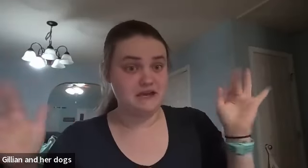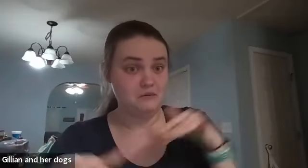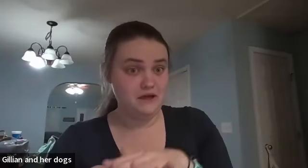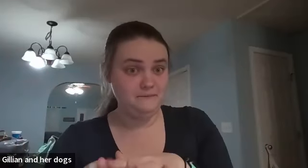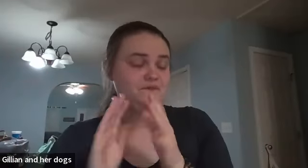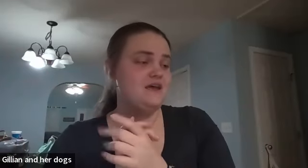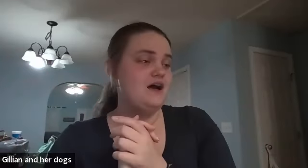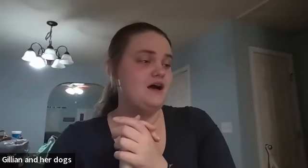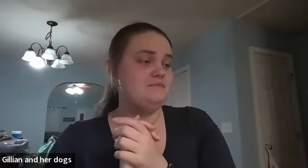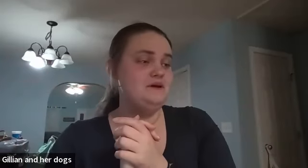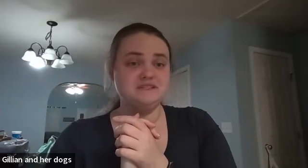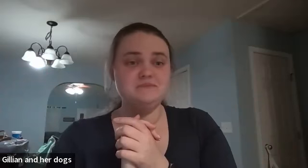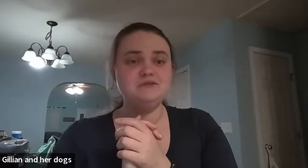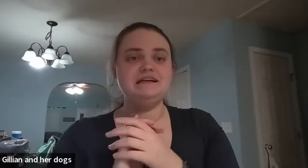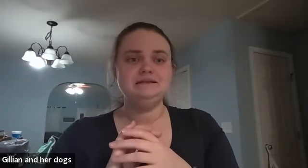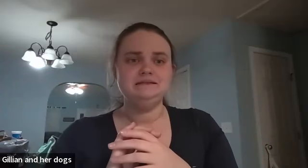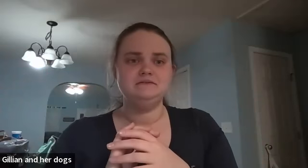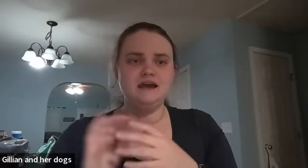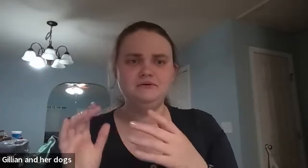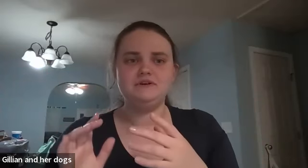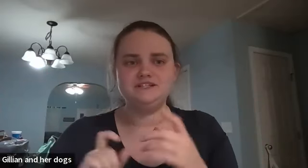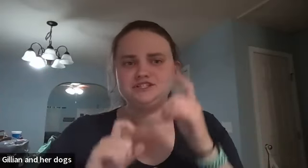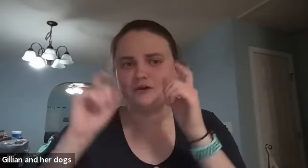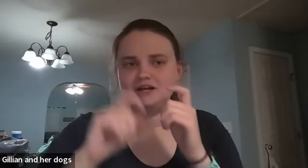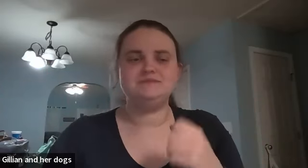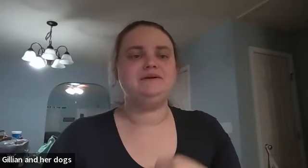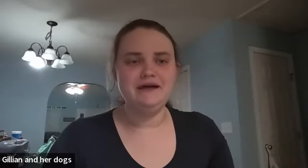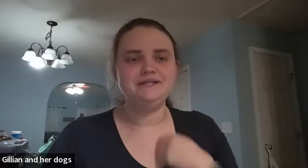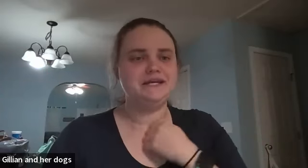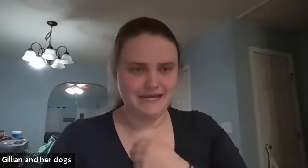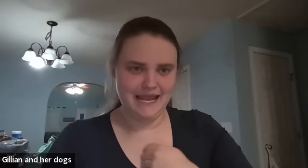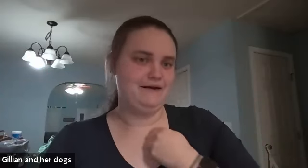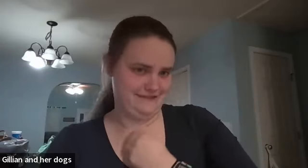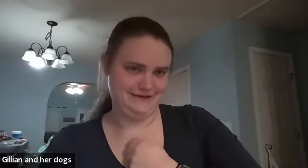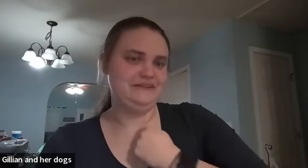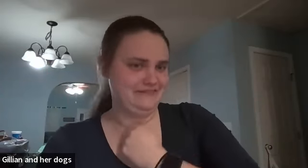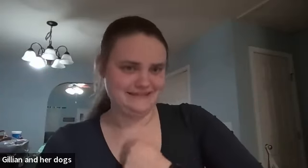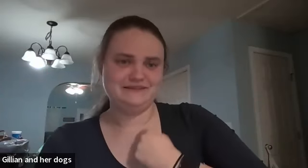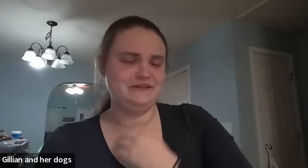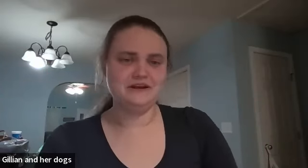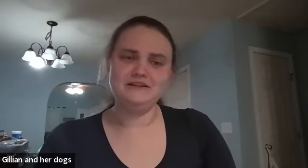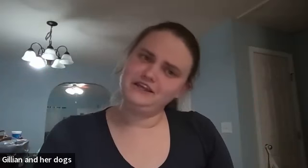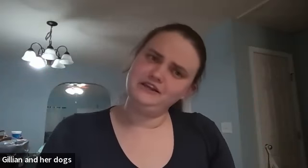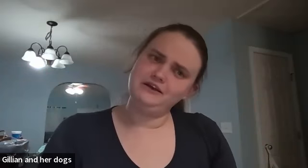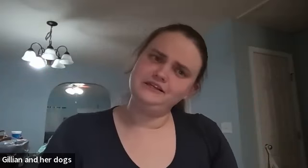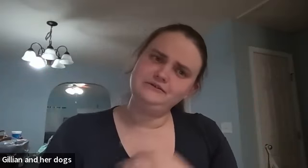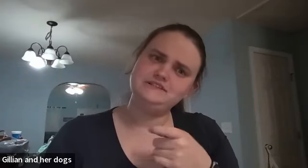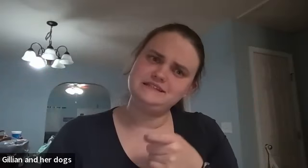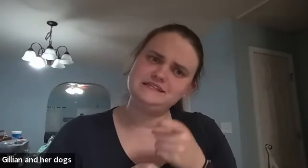out well. But some people are like, I don't really show much. I'm like, well, you're going to have to with this, or they're going to look at you and go, are you teasing